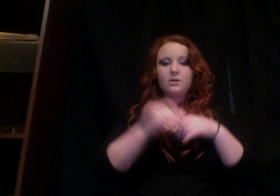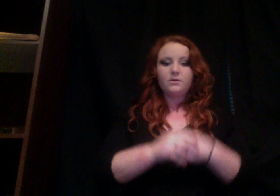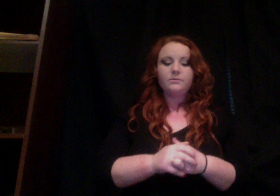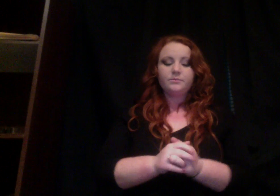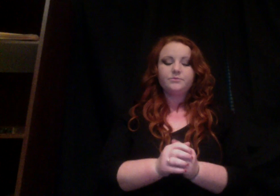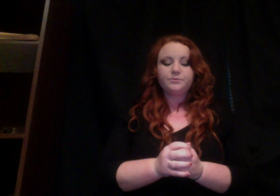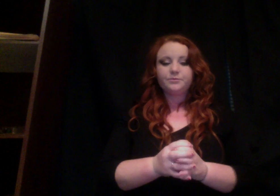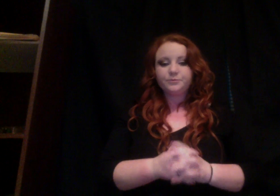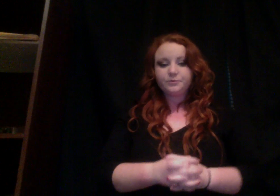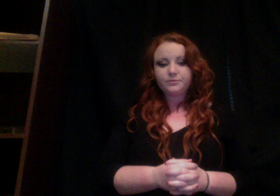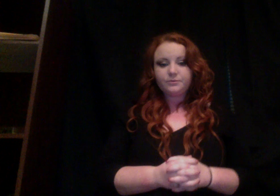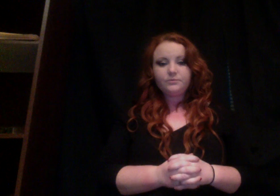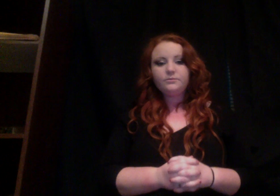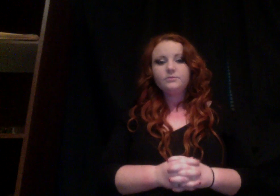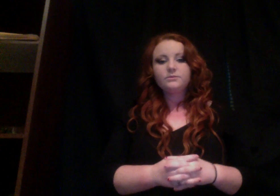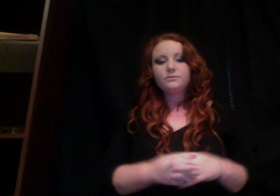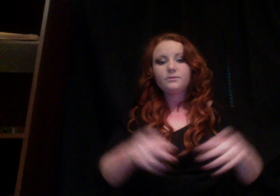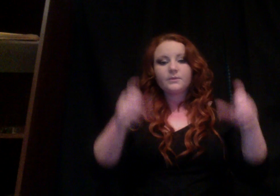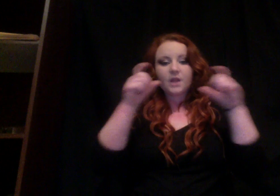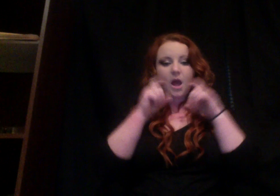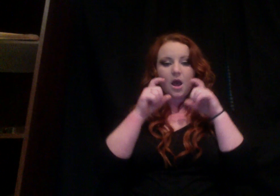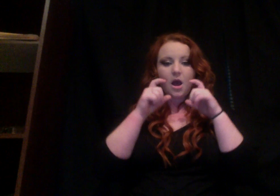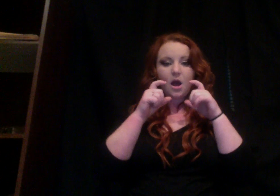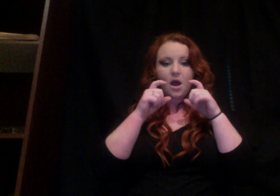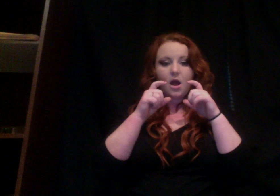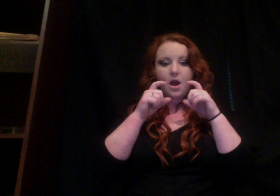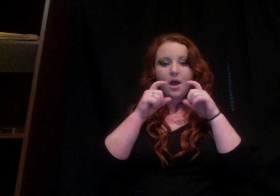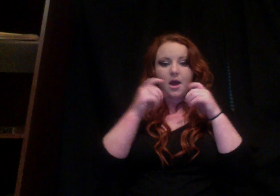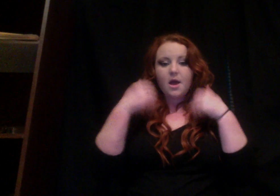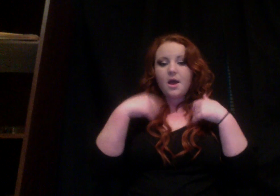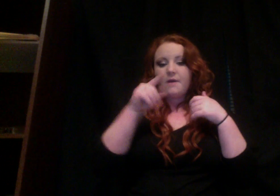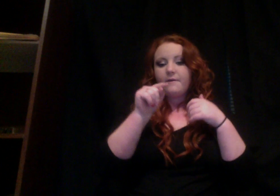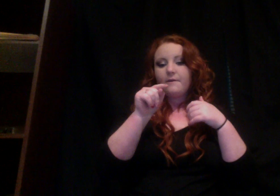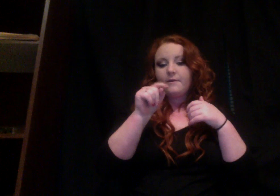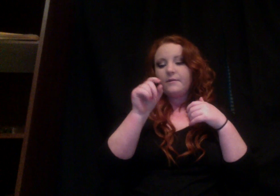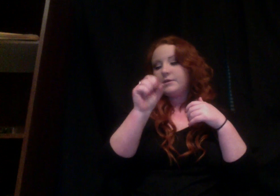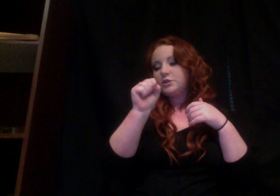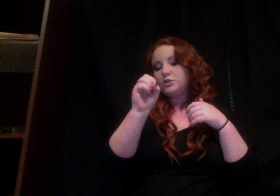your teeth. He'll insert the scope through this